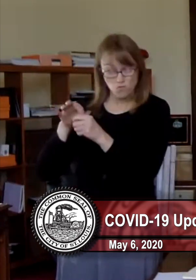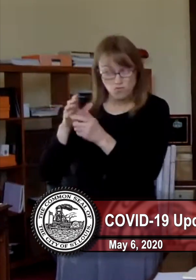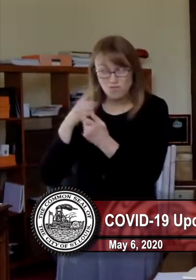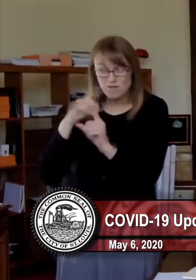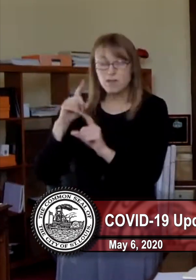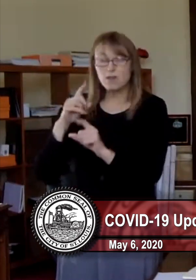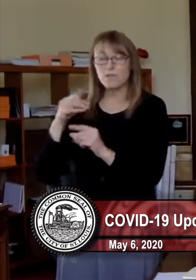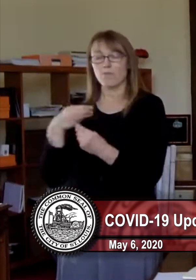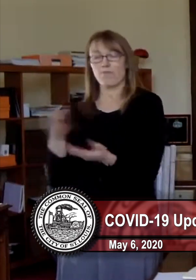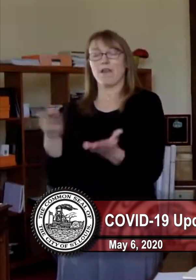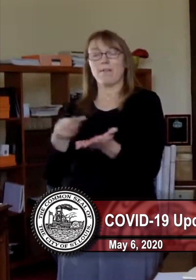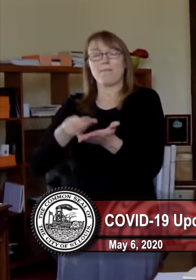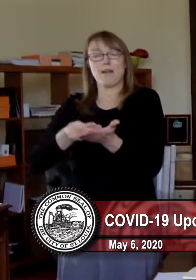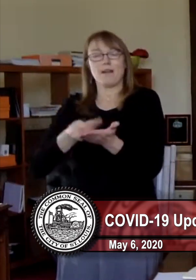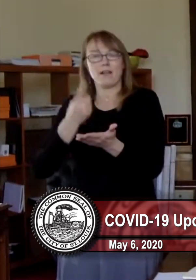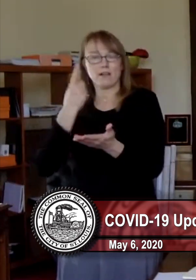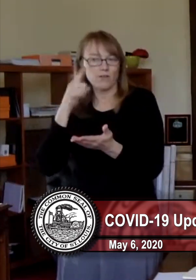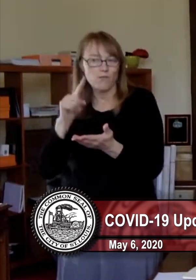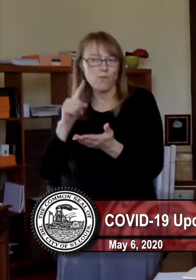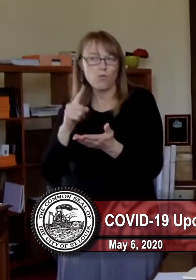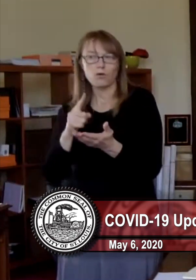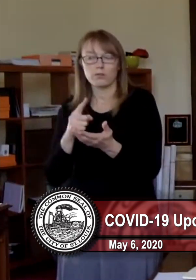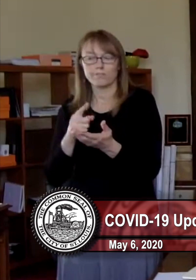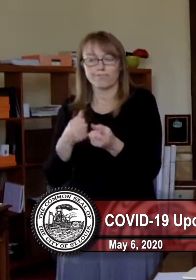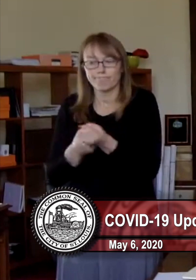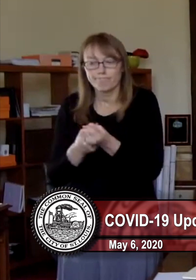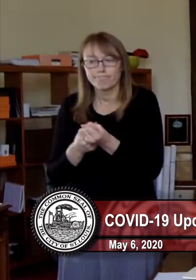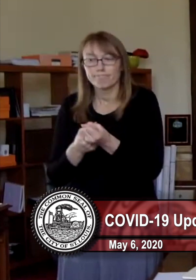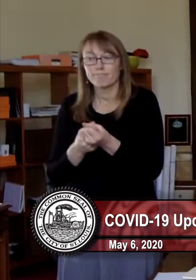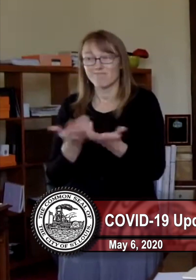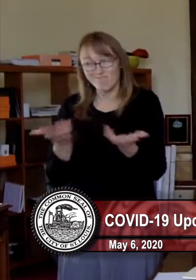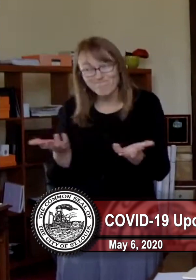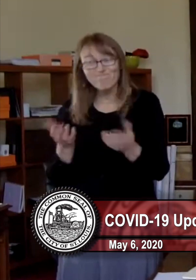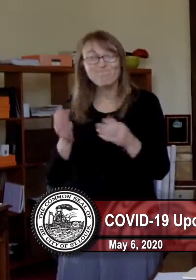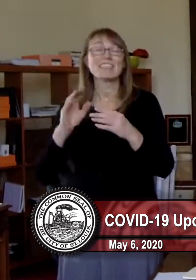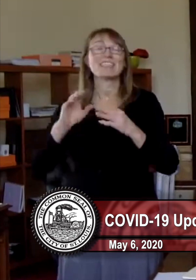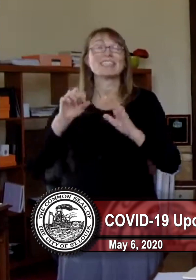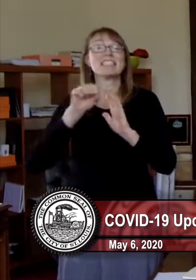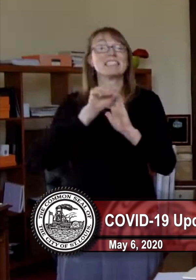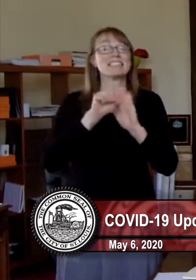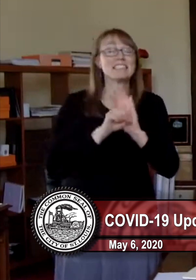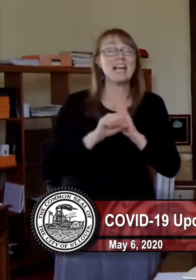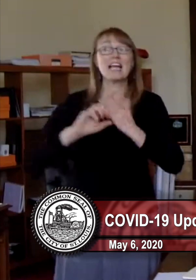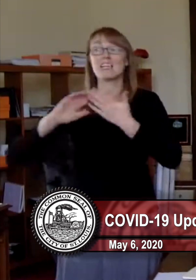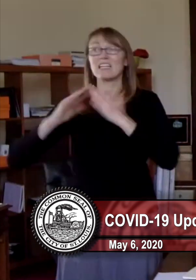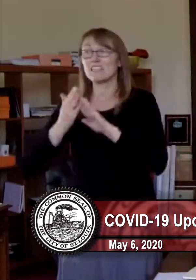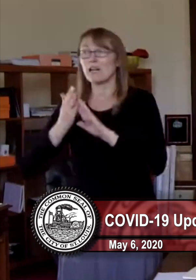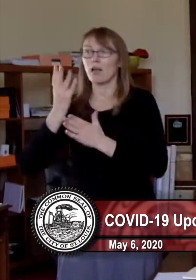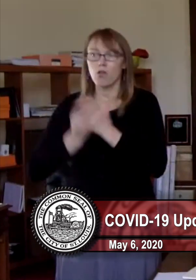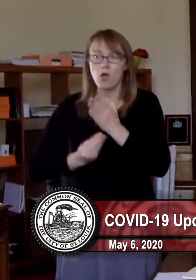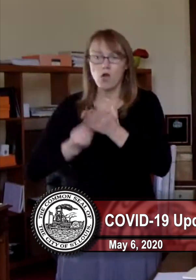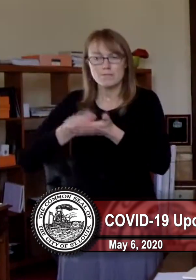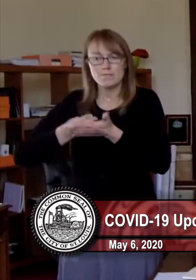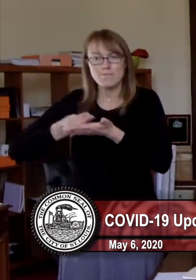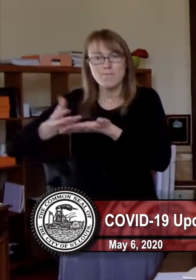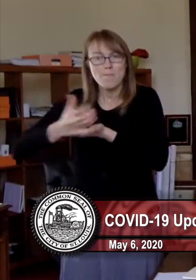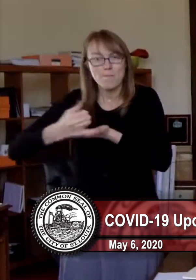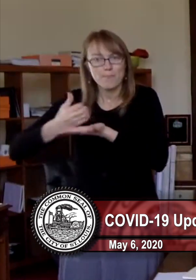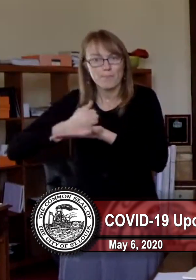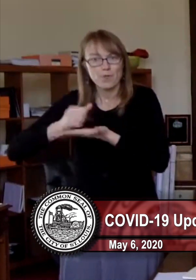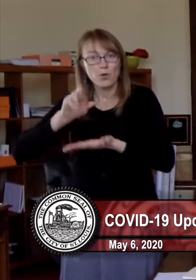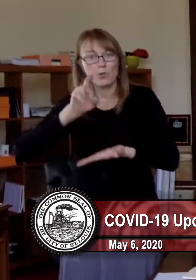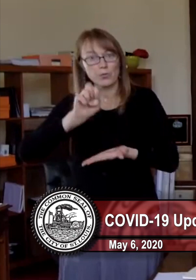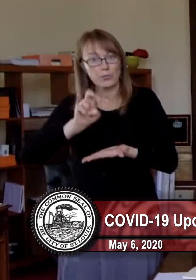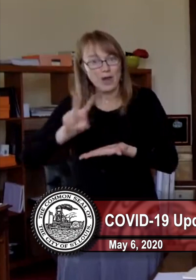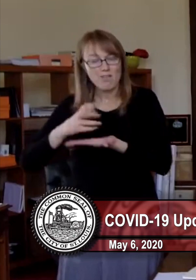states to cover that lost revenue. Because if they don't allow us to use this funds for